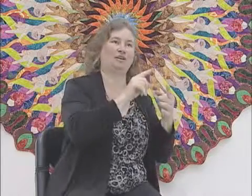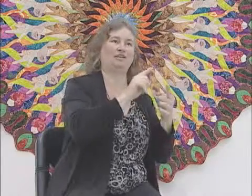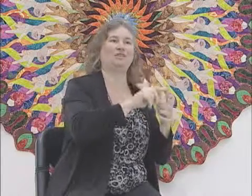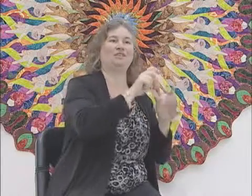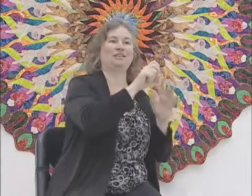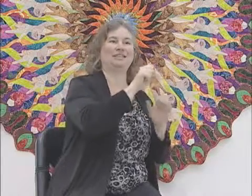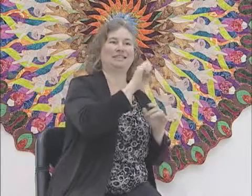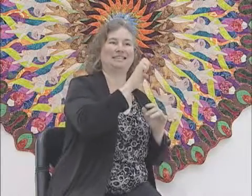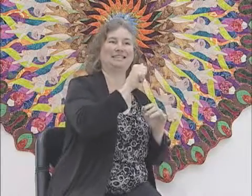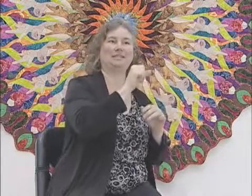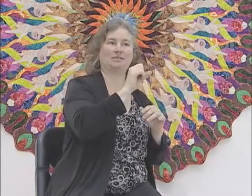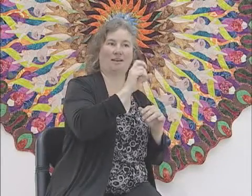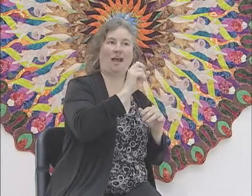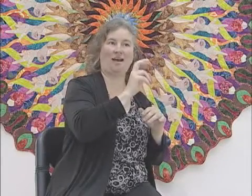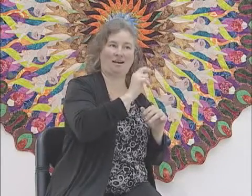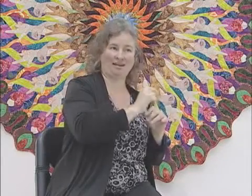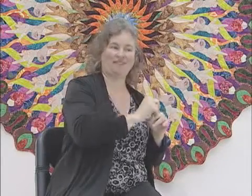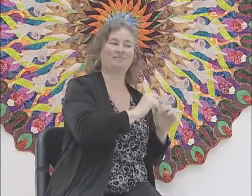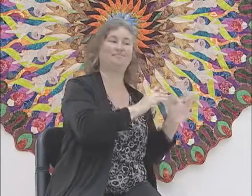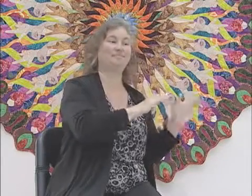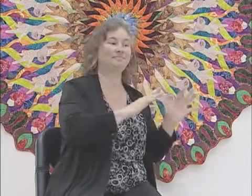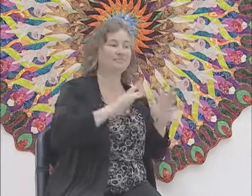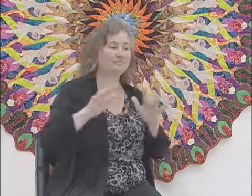colors appropriate to each season.